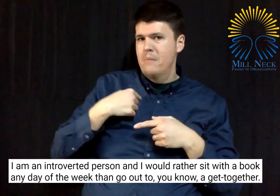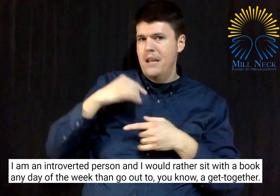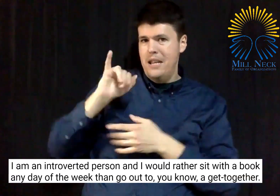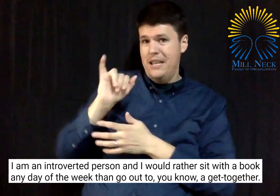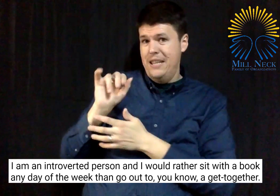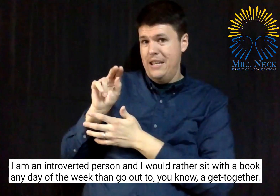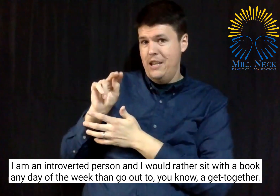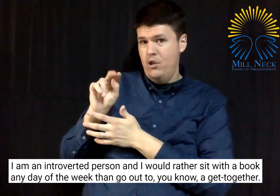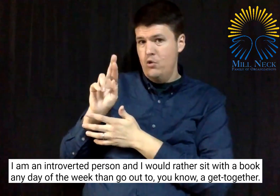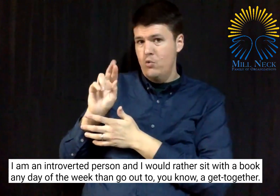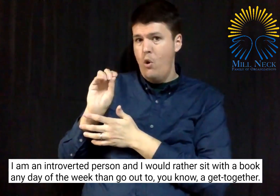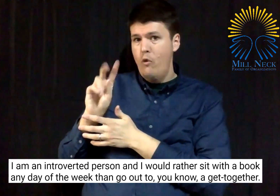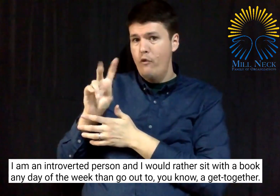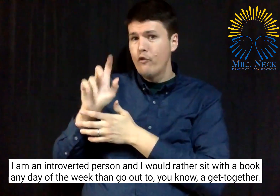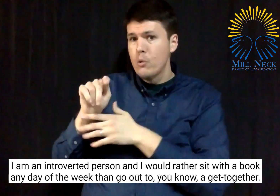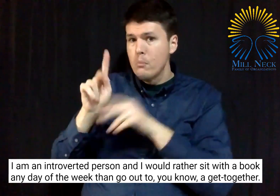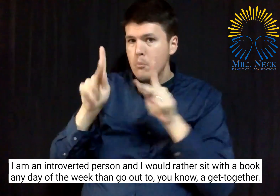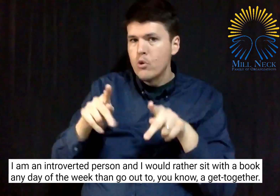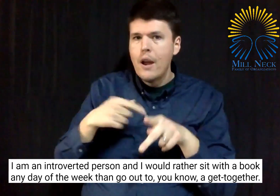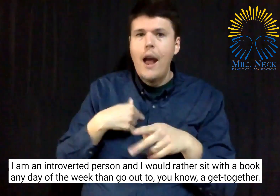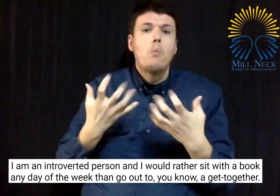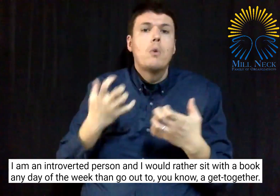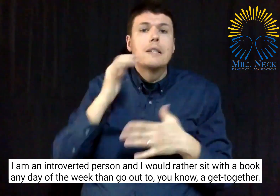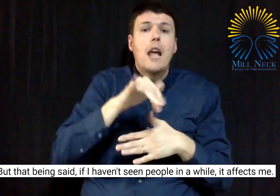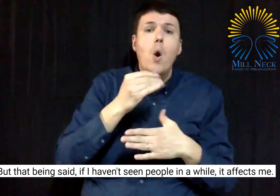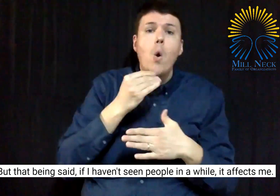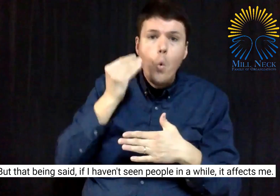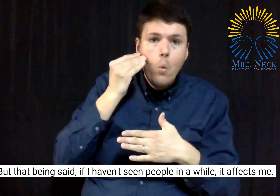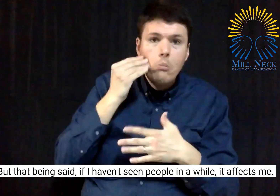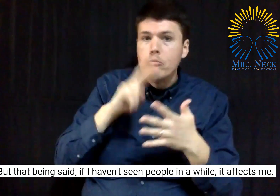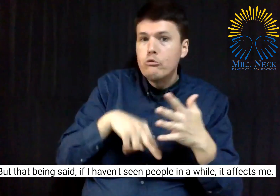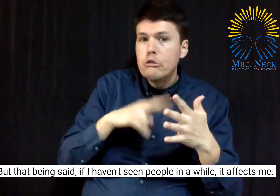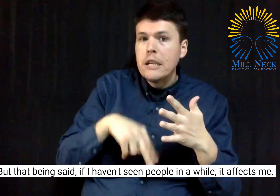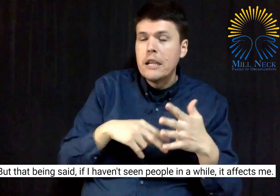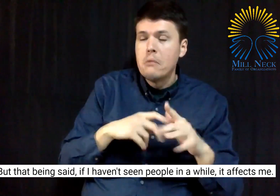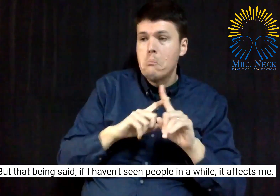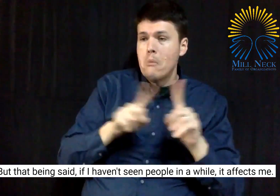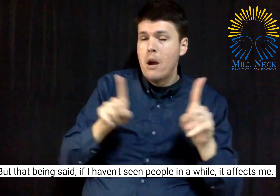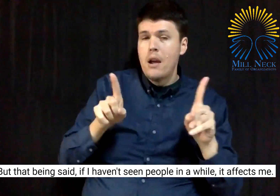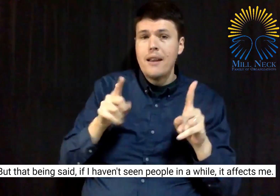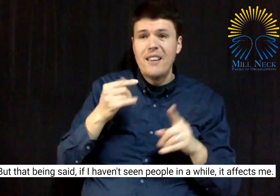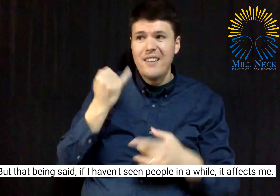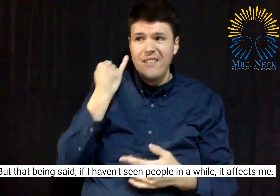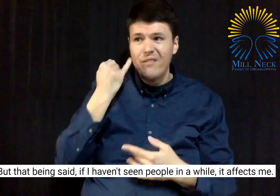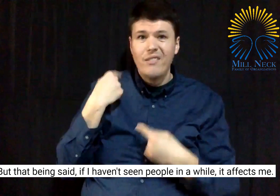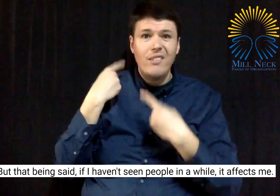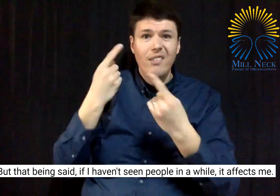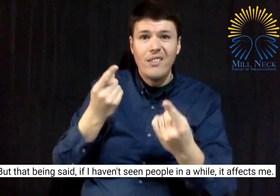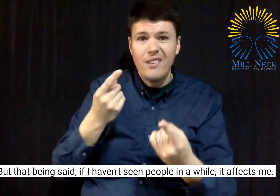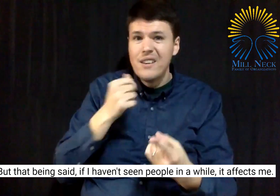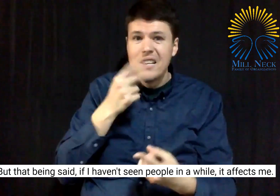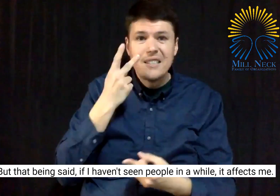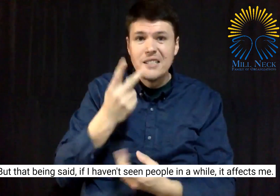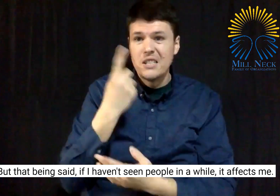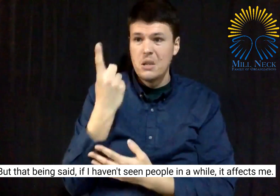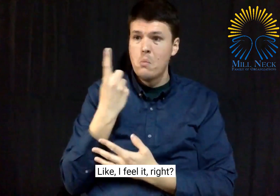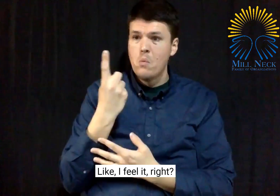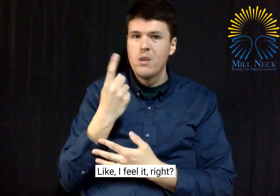any day of the week than go out to, get together. But that being said, if I haven't seen people in a while, it affects me. Like I feel